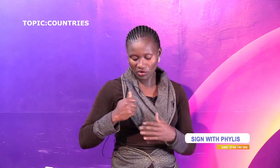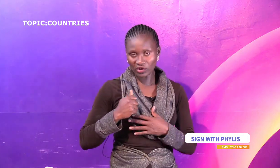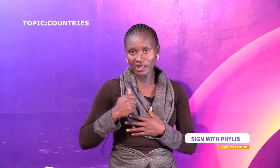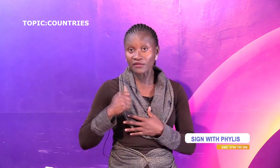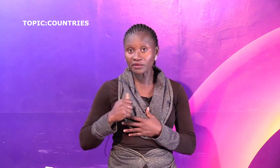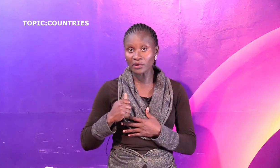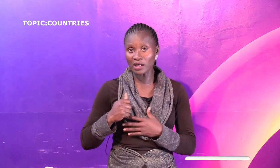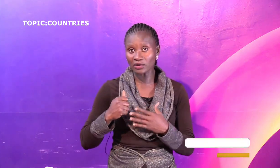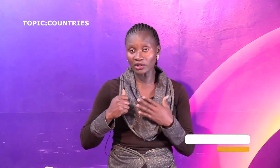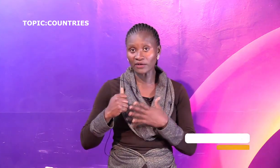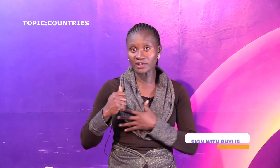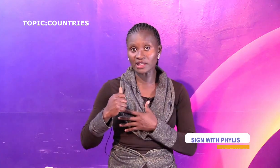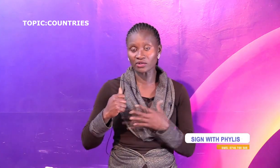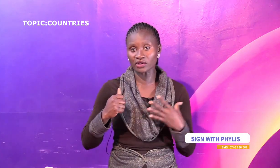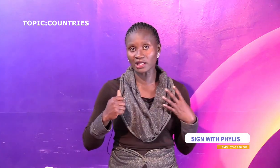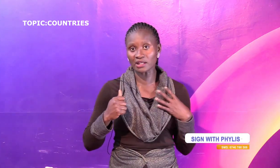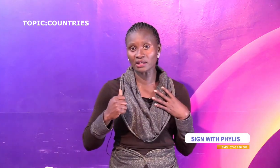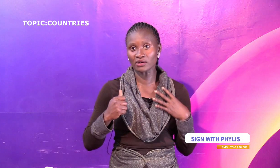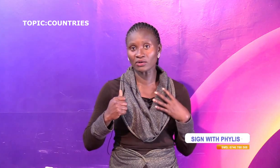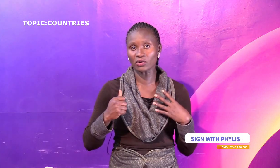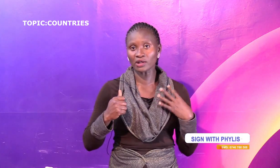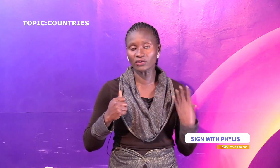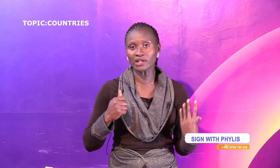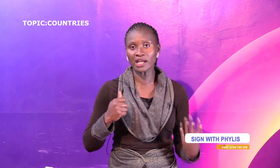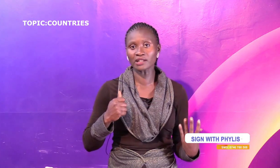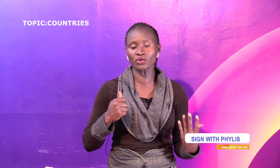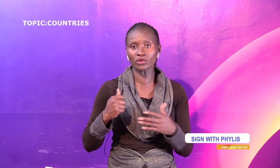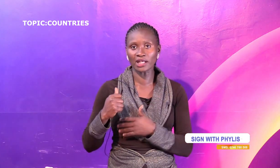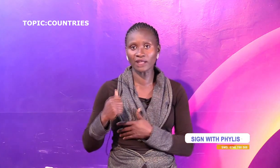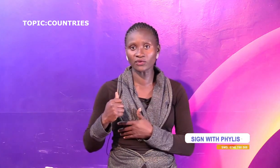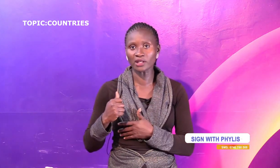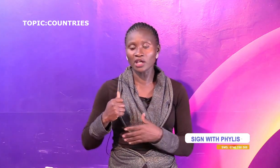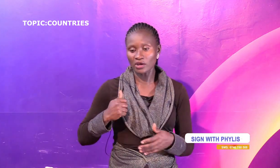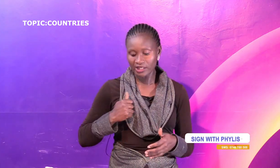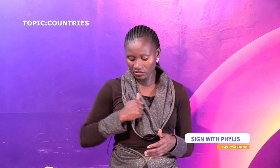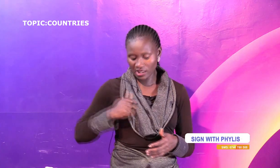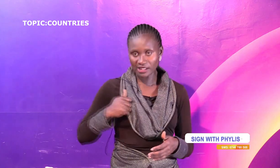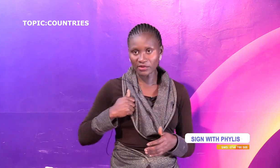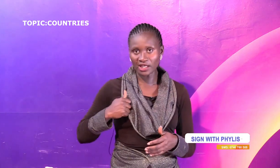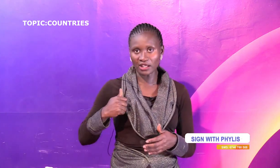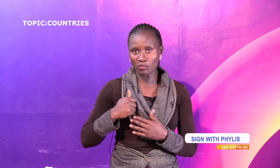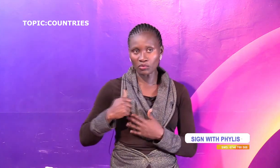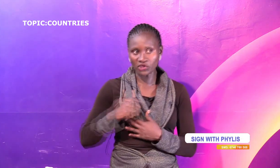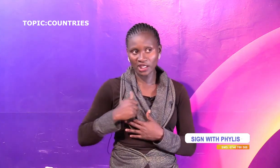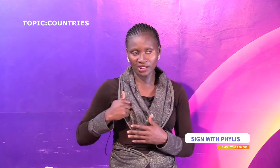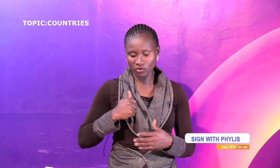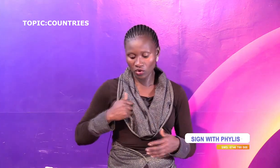left your left chest, on the side or on the right or on the left one. You're just making something like you're pushing it. So